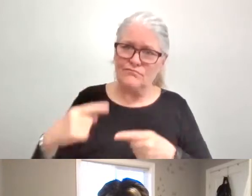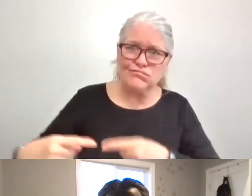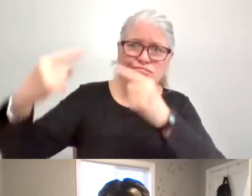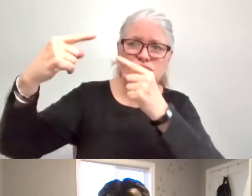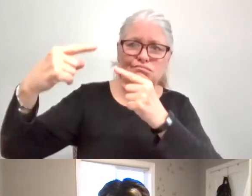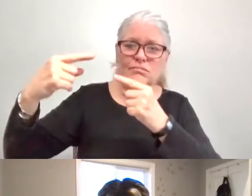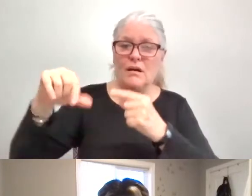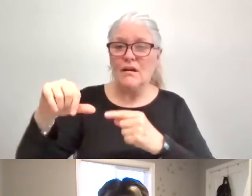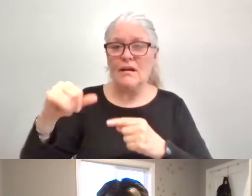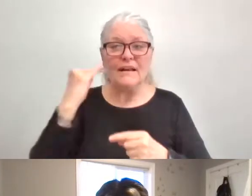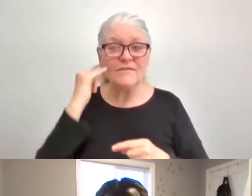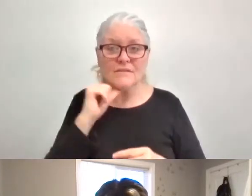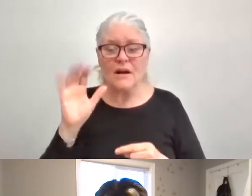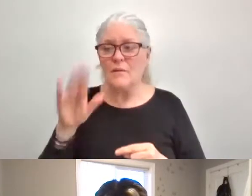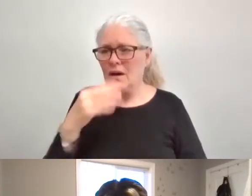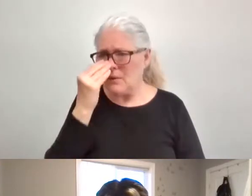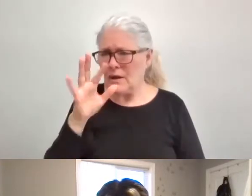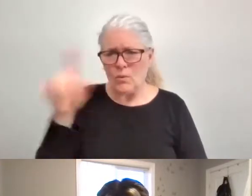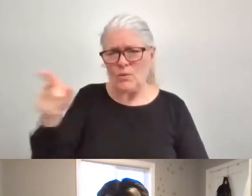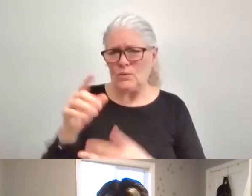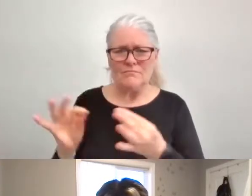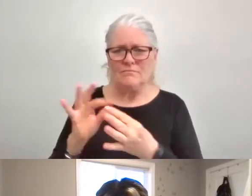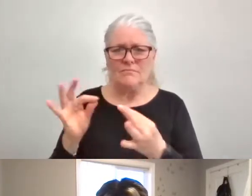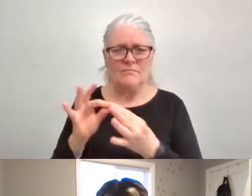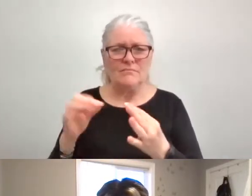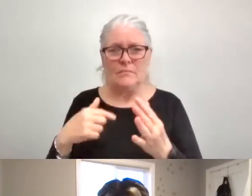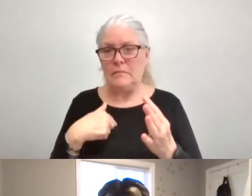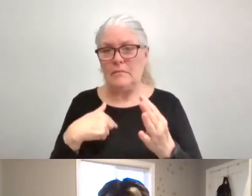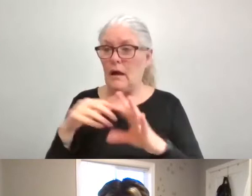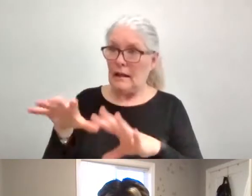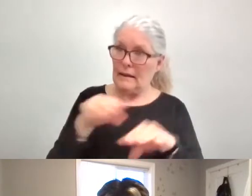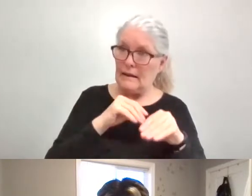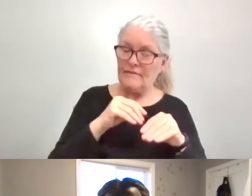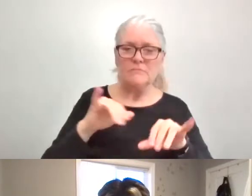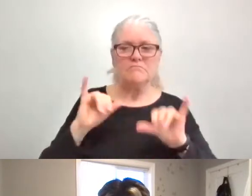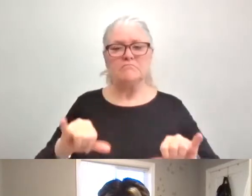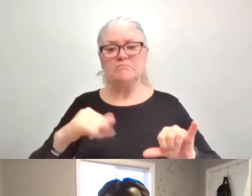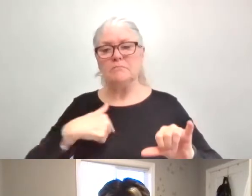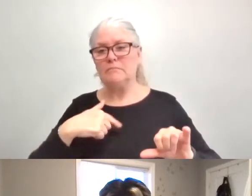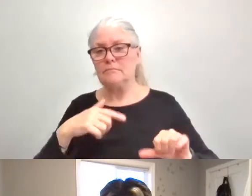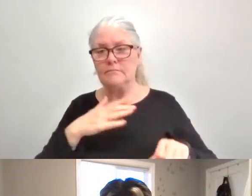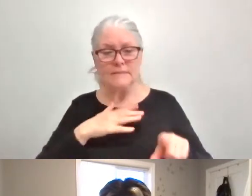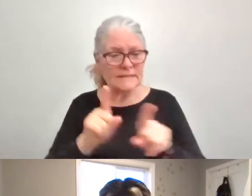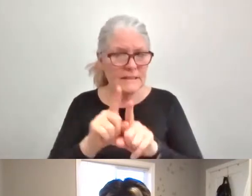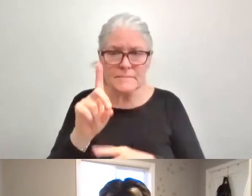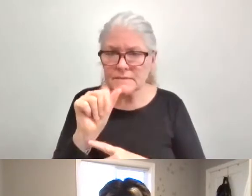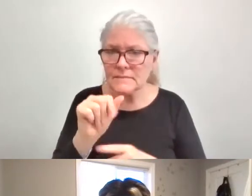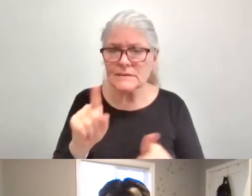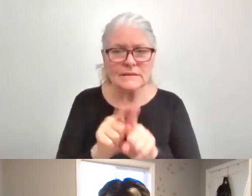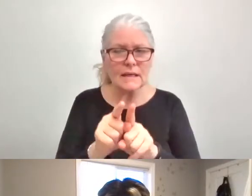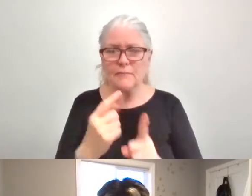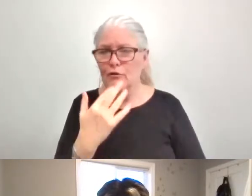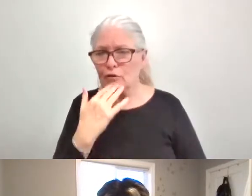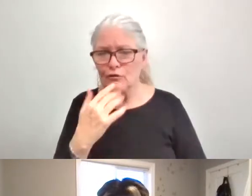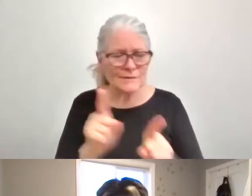care what you have to say. Like I walk away from this conversation still being me, still in this skin, still with this disability. You get to walk away and this will